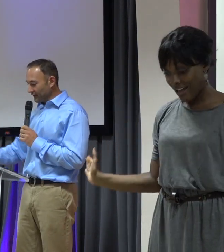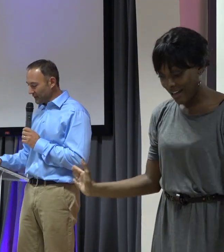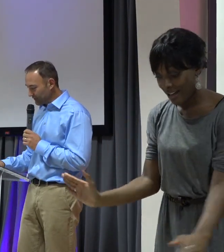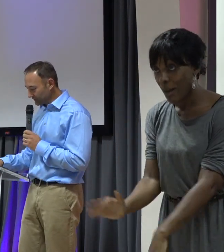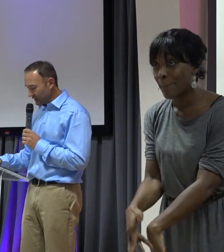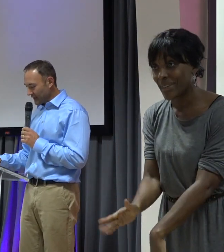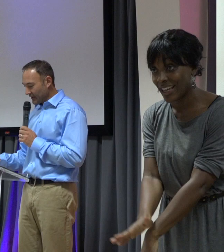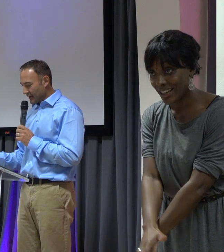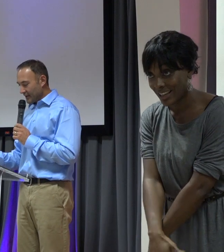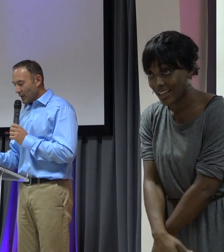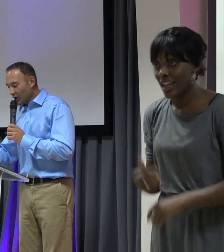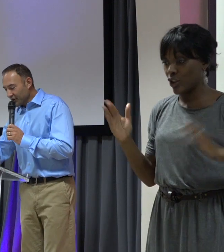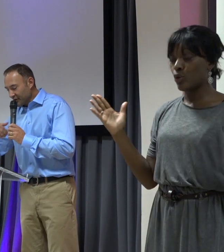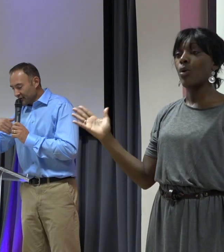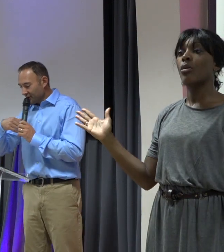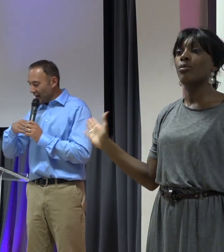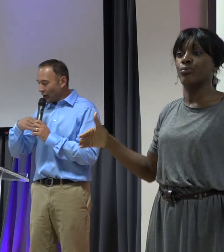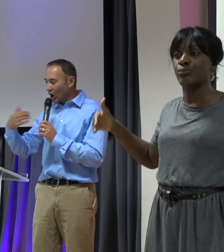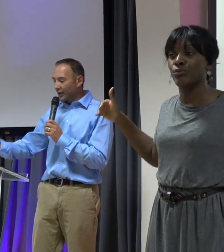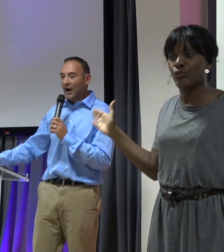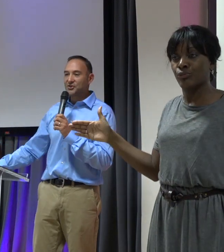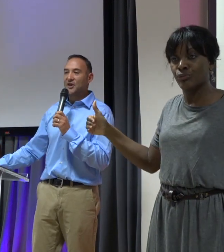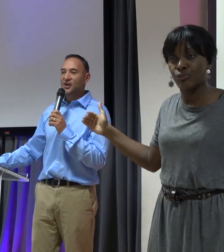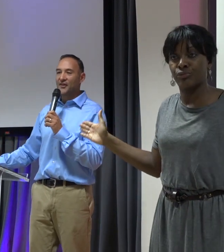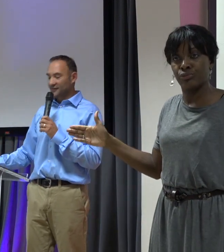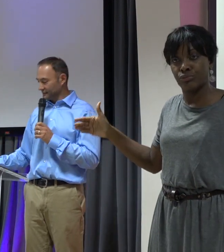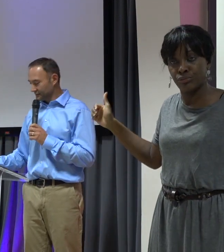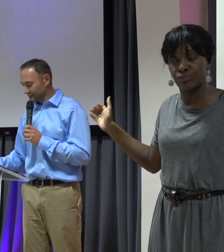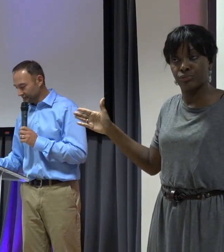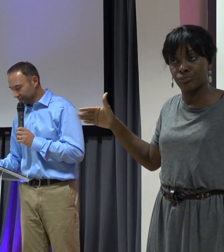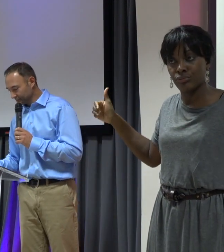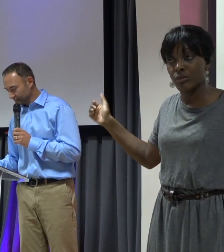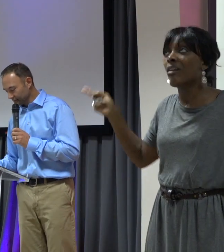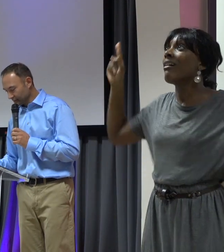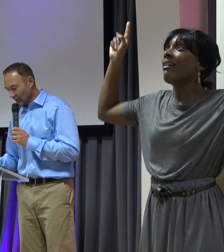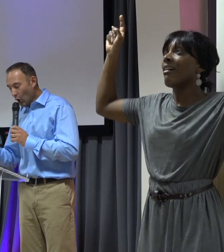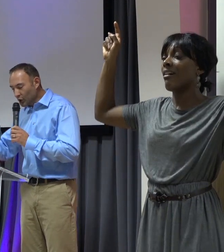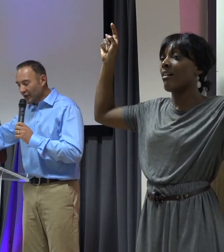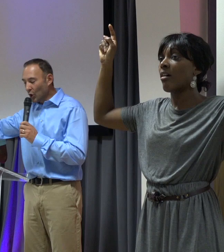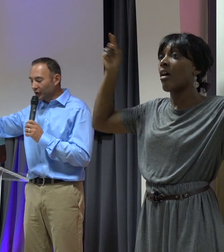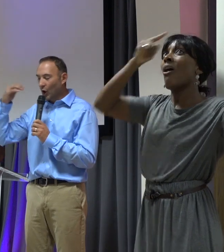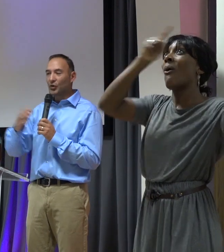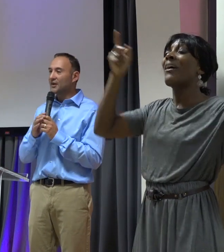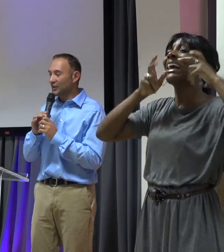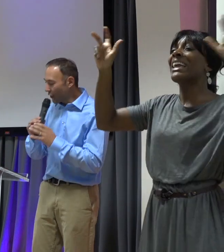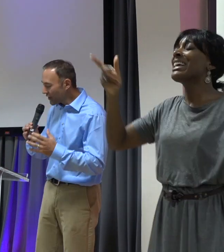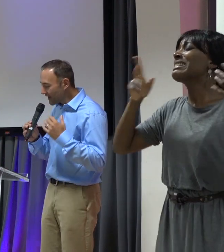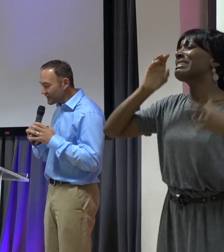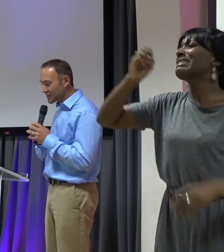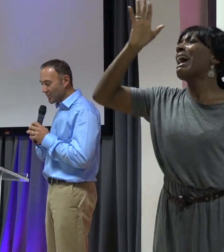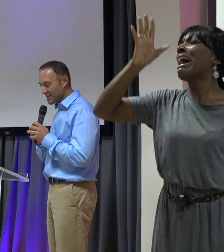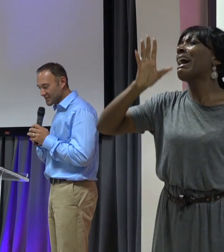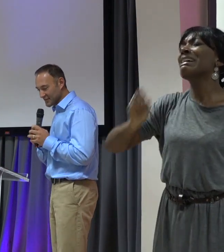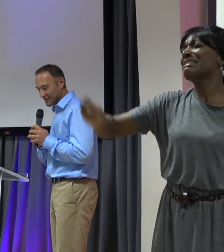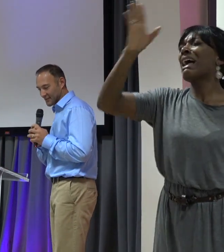they flew. Et 2 dont ils se servaient pour voler. They were calling out to each other. Ils criaient l'un à l'autre, Holy, holy, holy is the Lord of